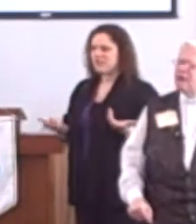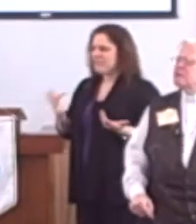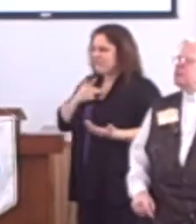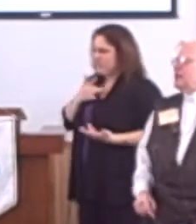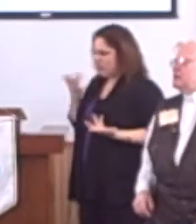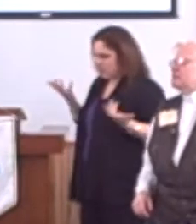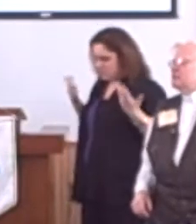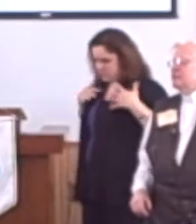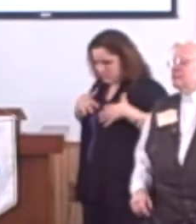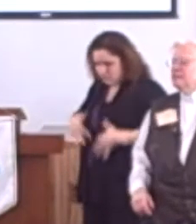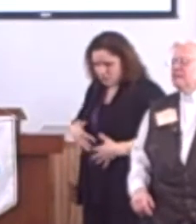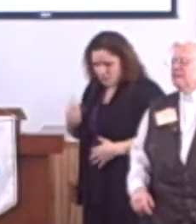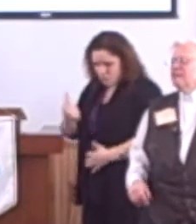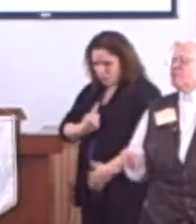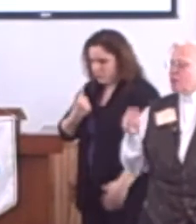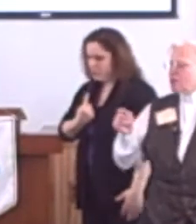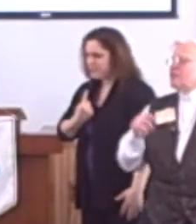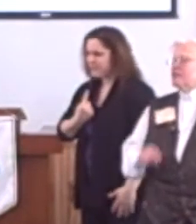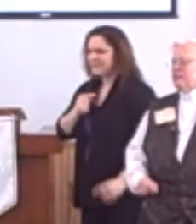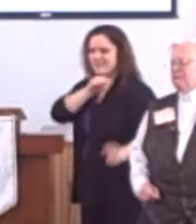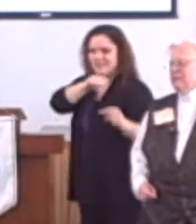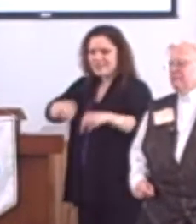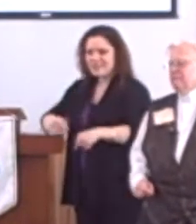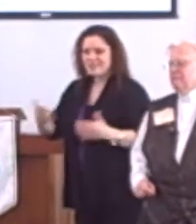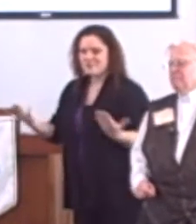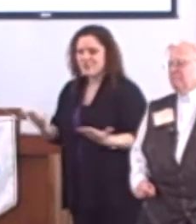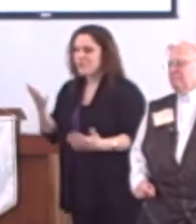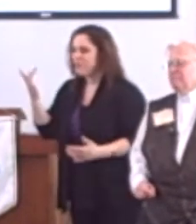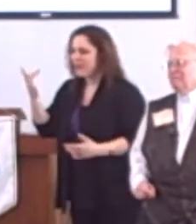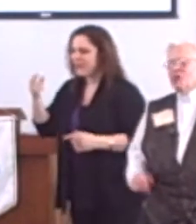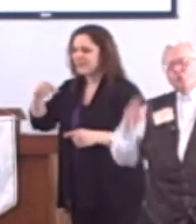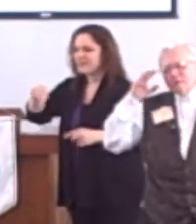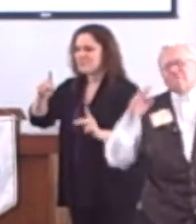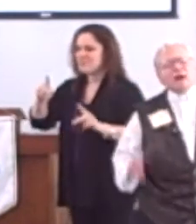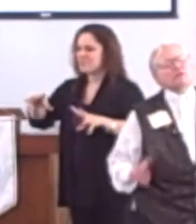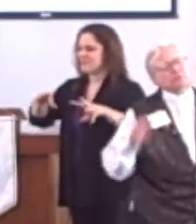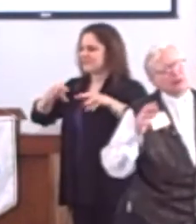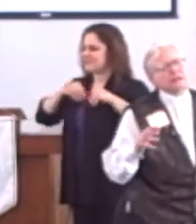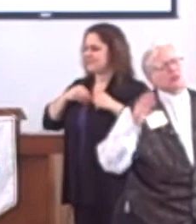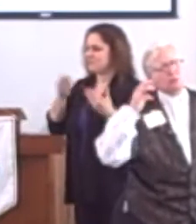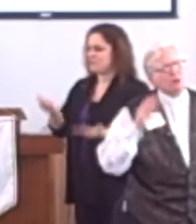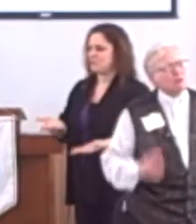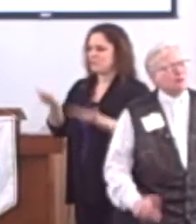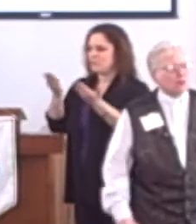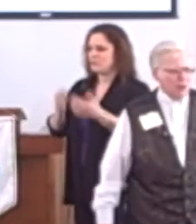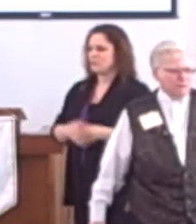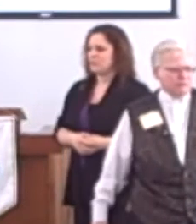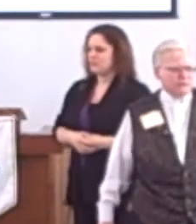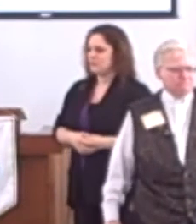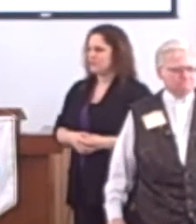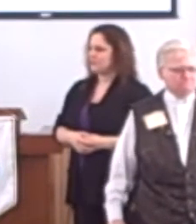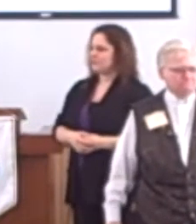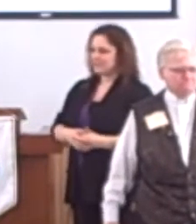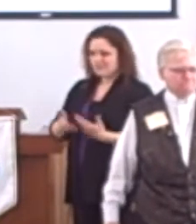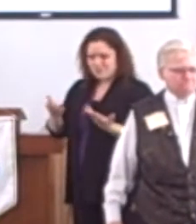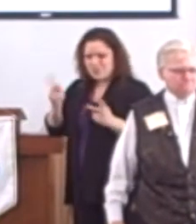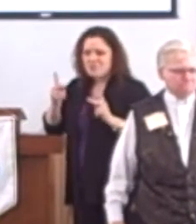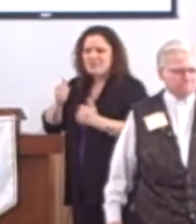And we found a place where we were accepted. We found a place where we were loved.